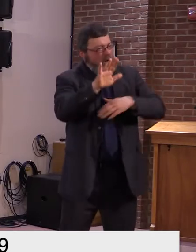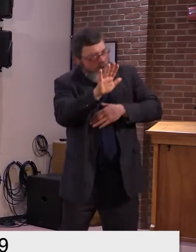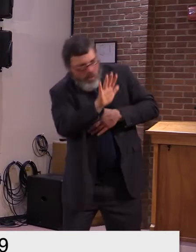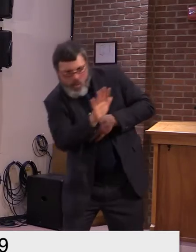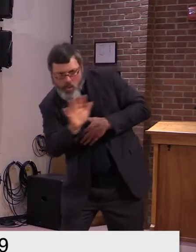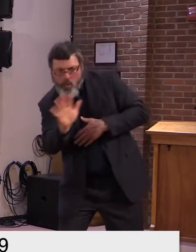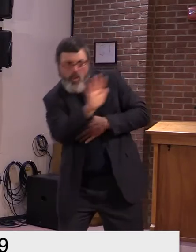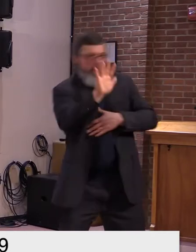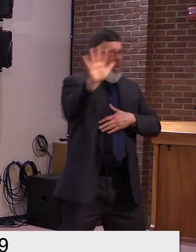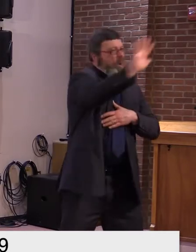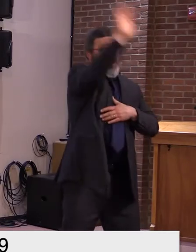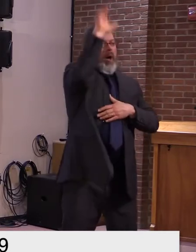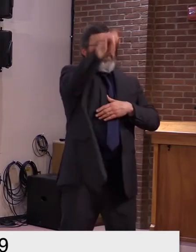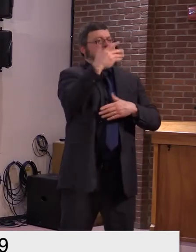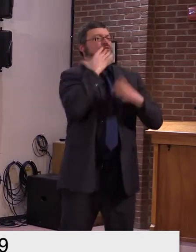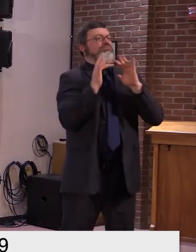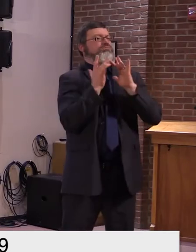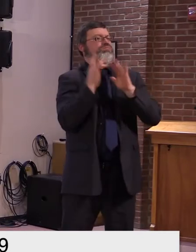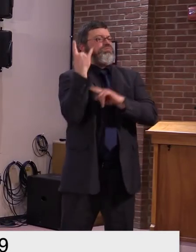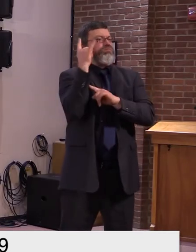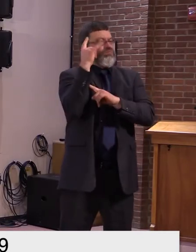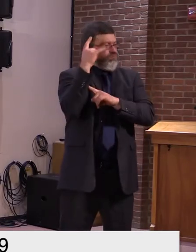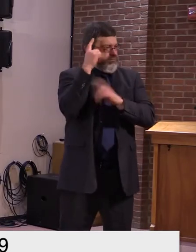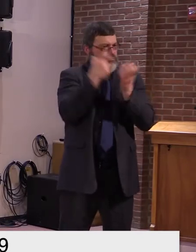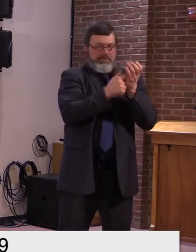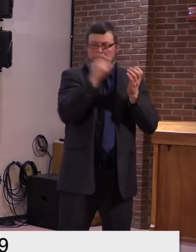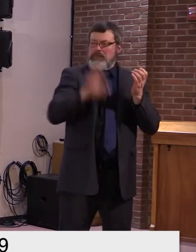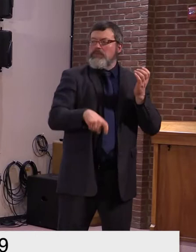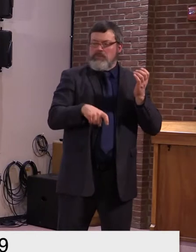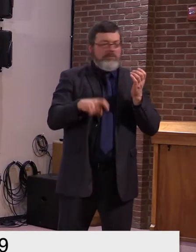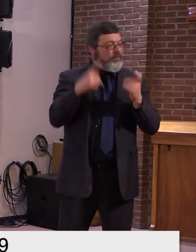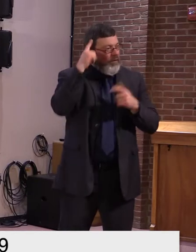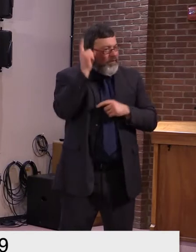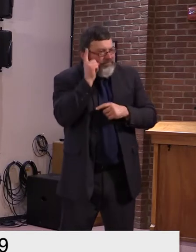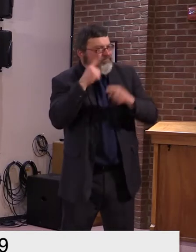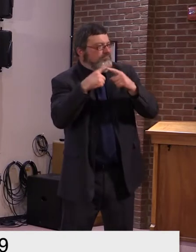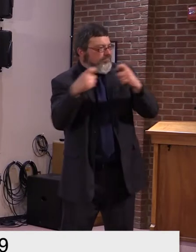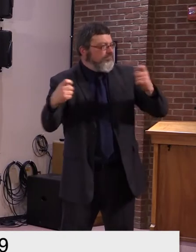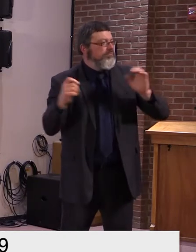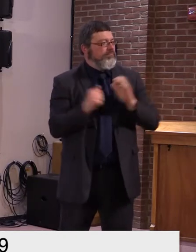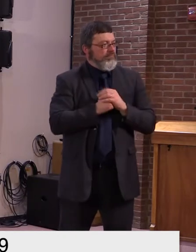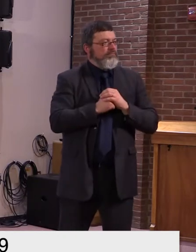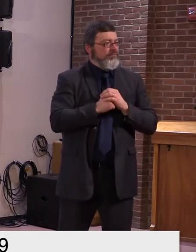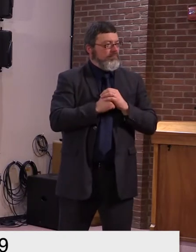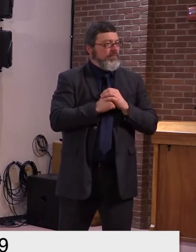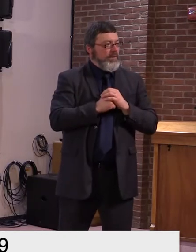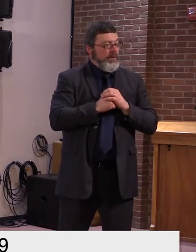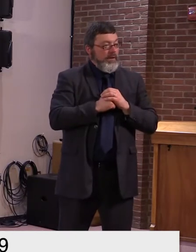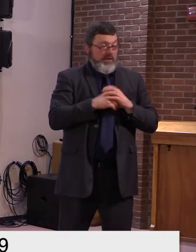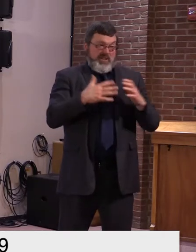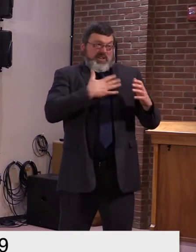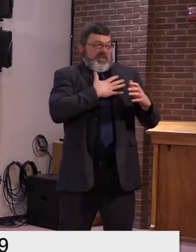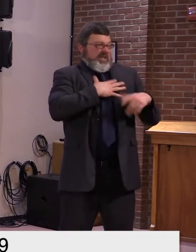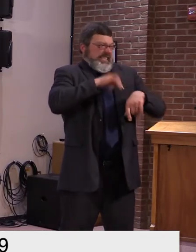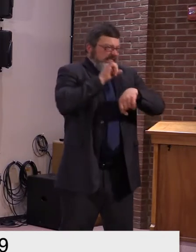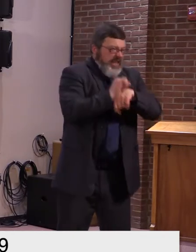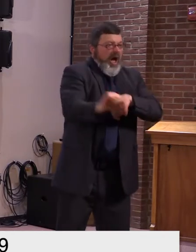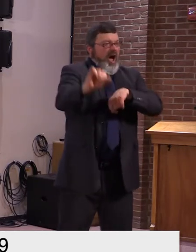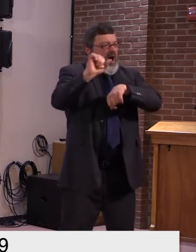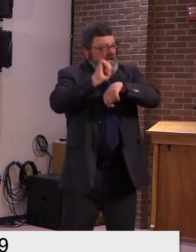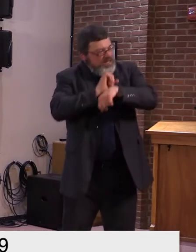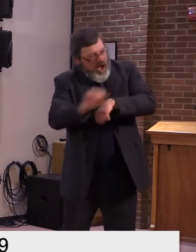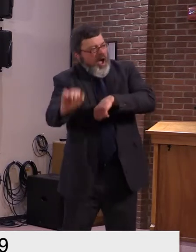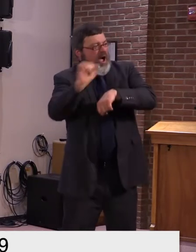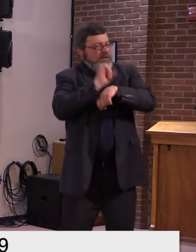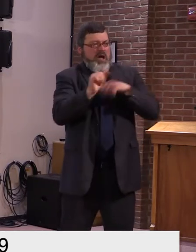bill that we've been working on for a long time and the governor's been advocating. But one of them, Governor, it's late